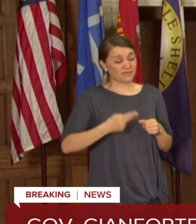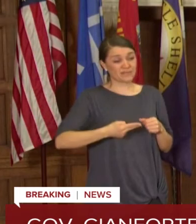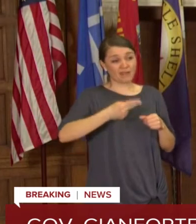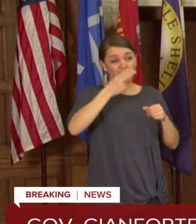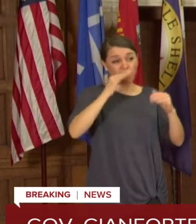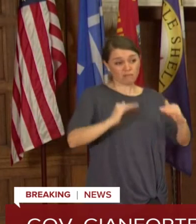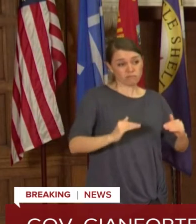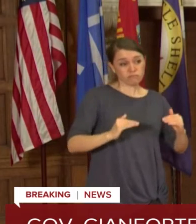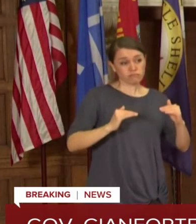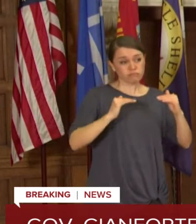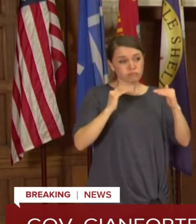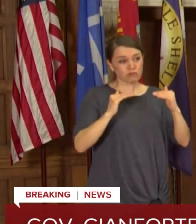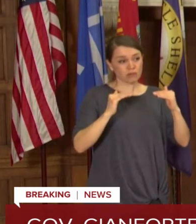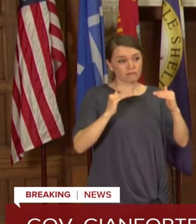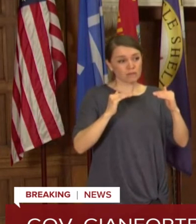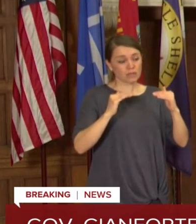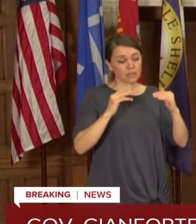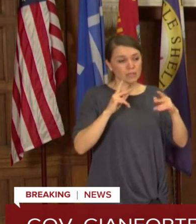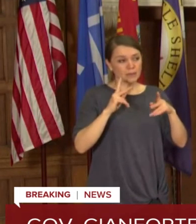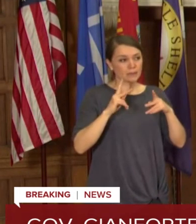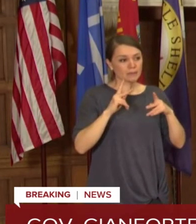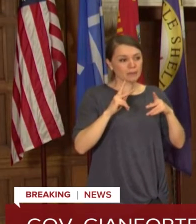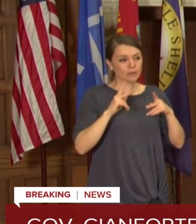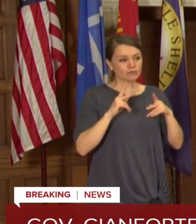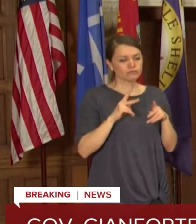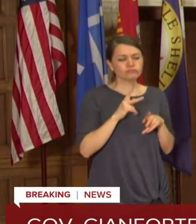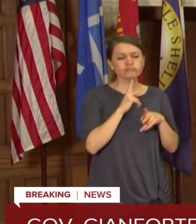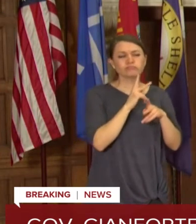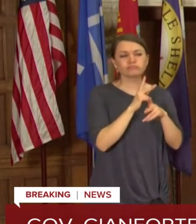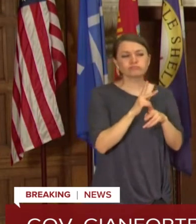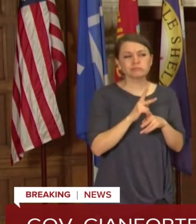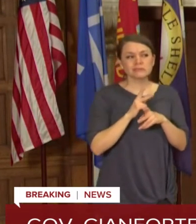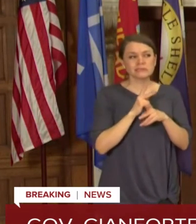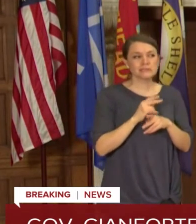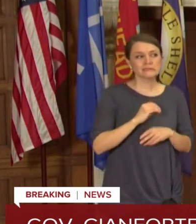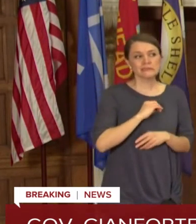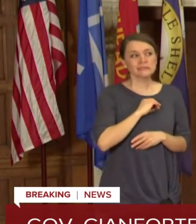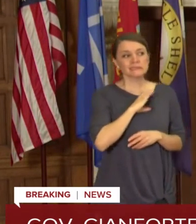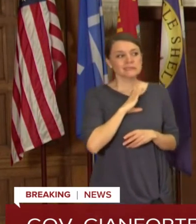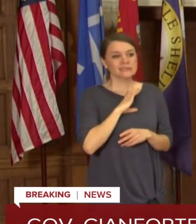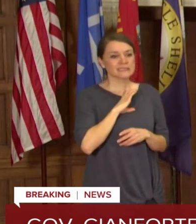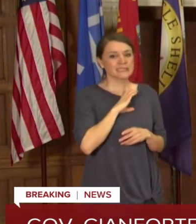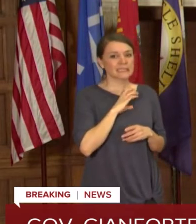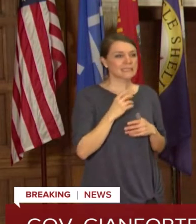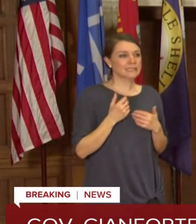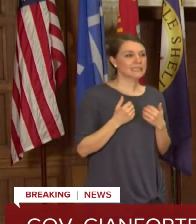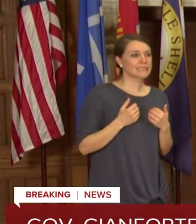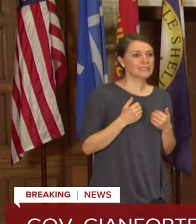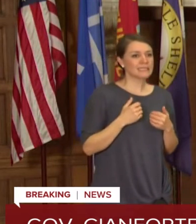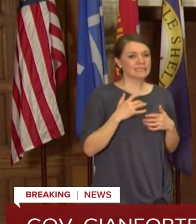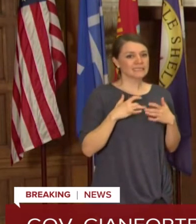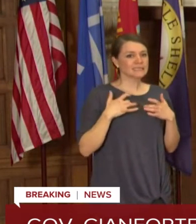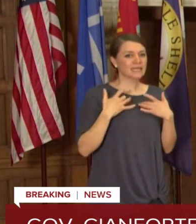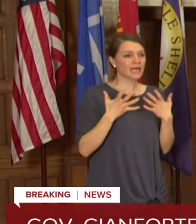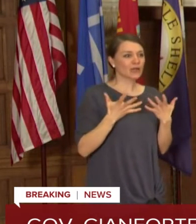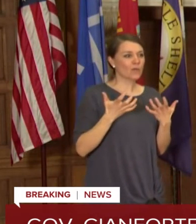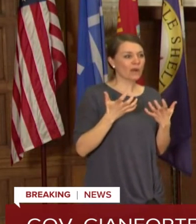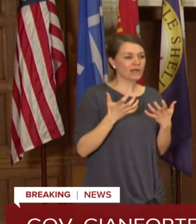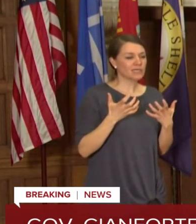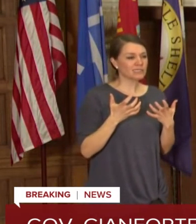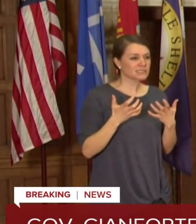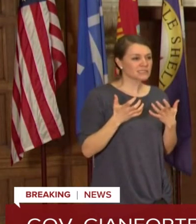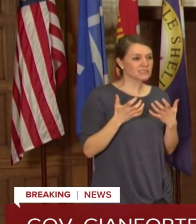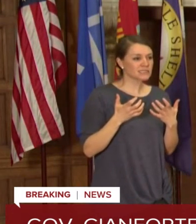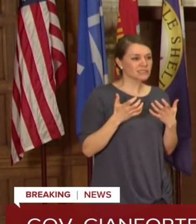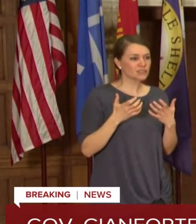consider cautious optimism, a bit of a pent-up demand, if you will, about the Montana economy. We're